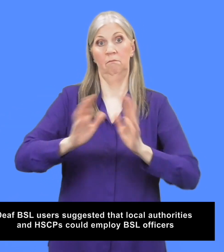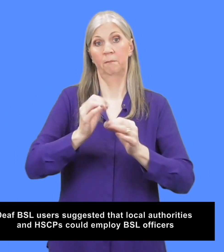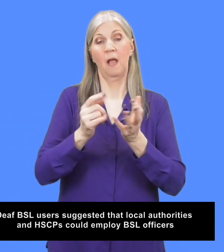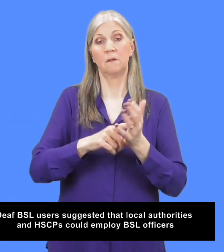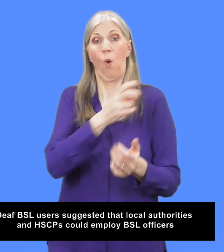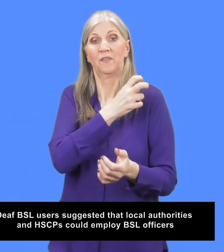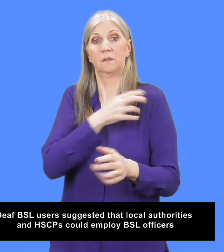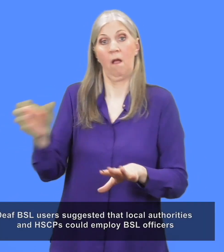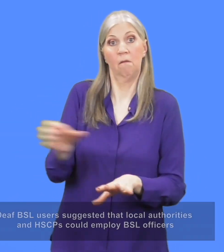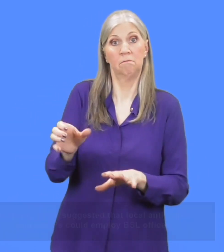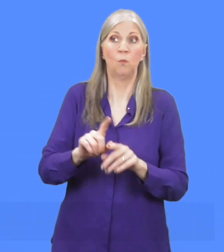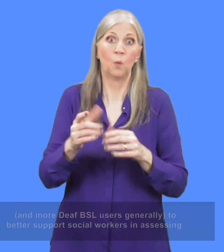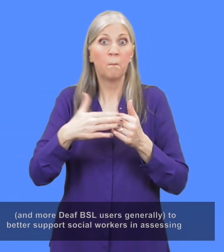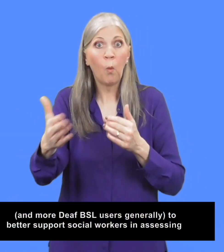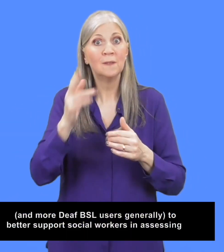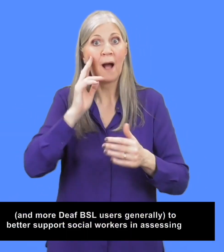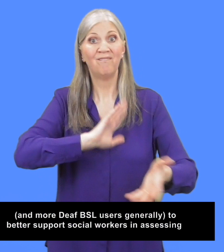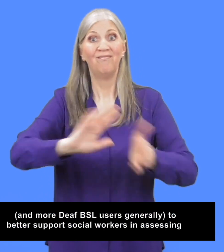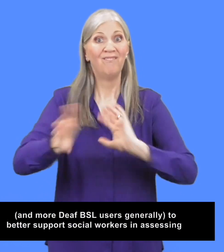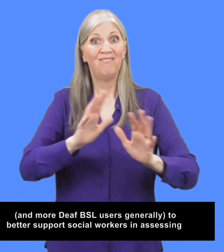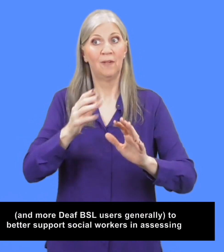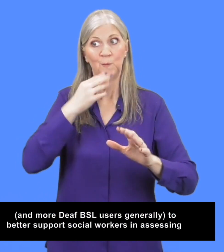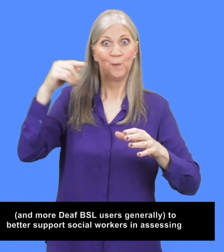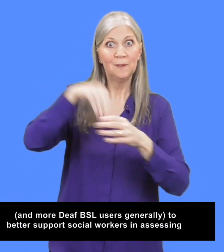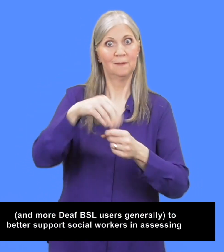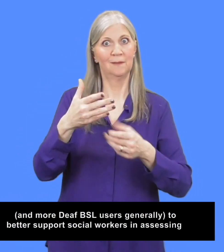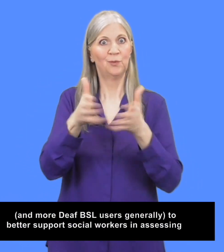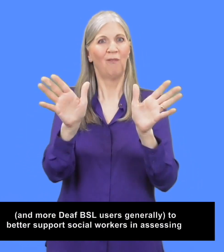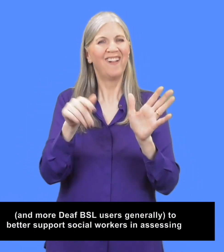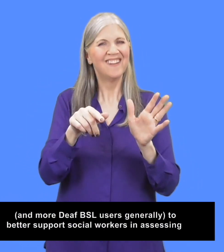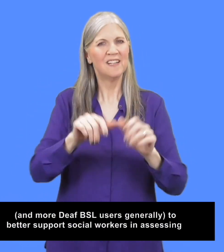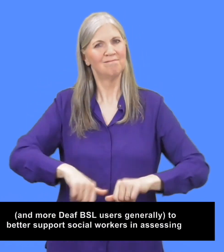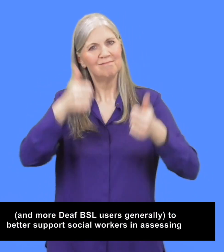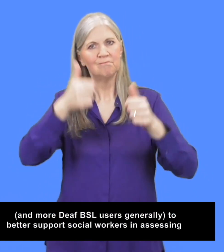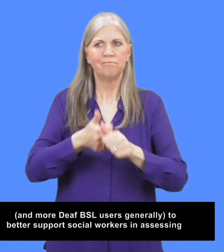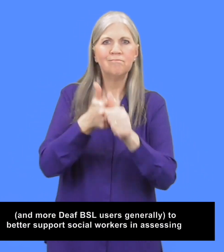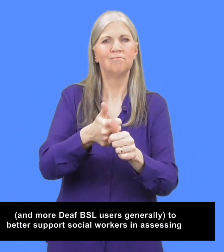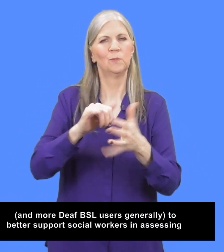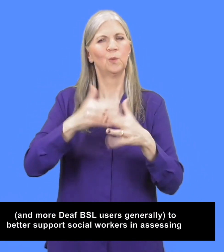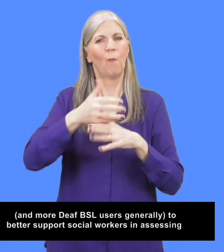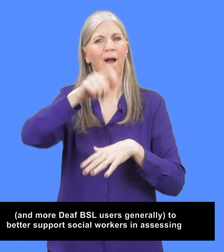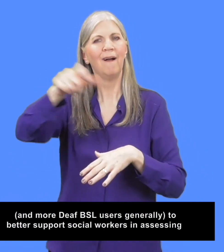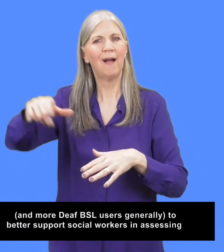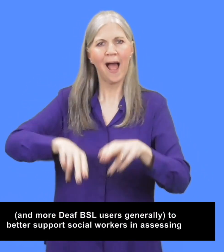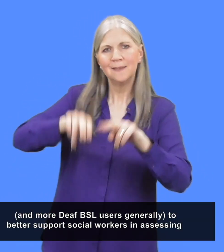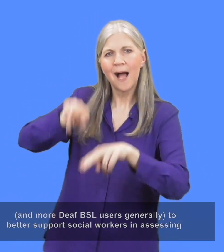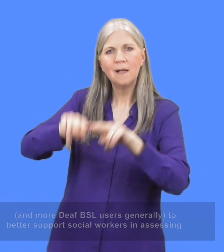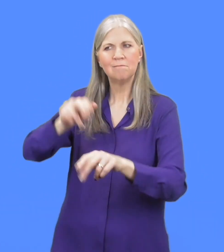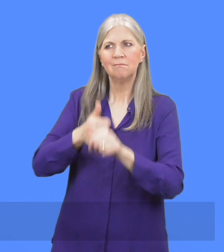BSL officers, and more deaf BSL users generally, to better support social workers in assessing and